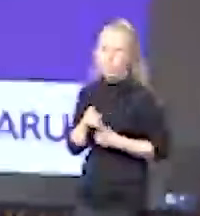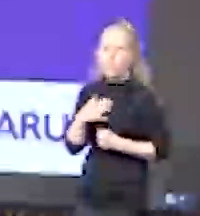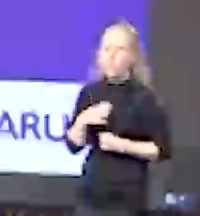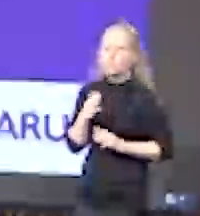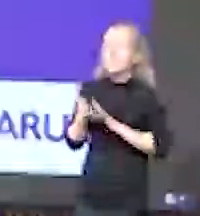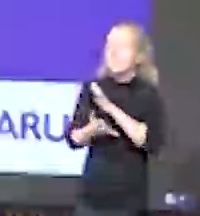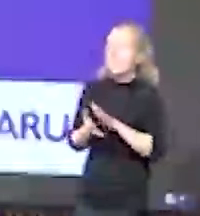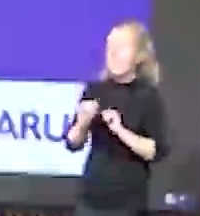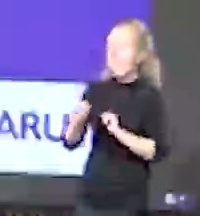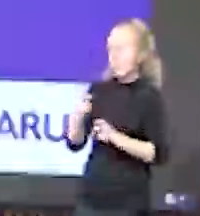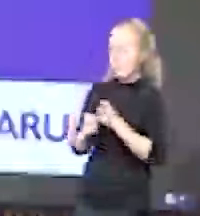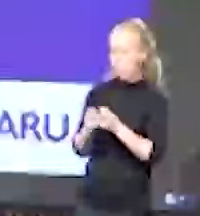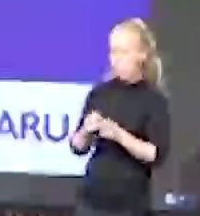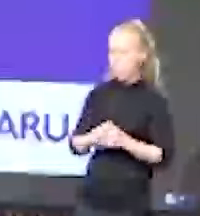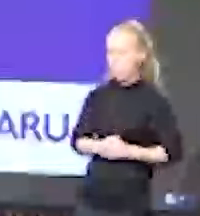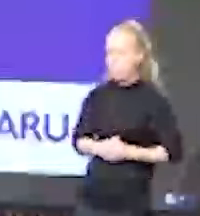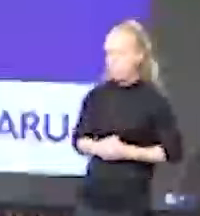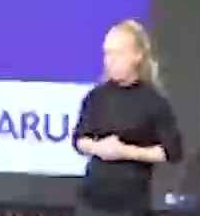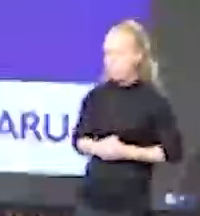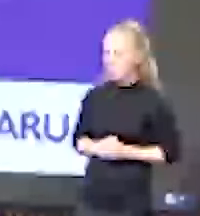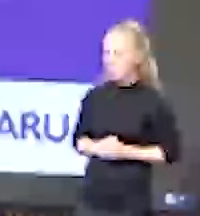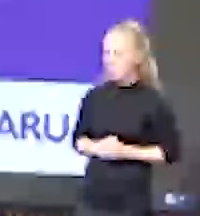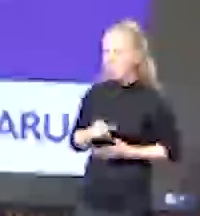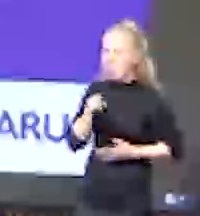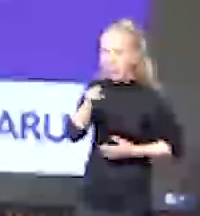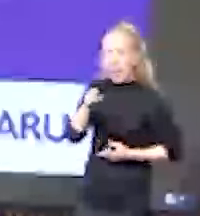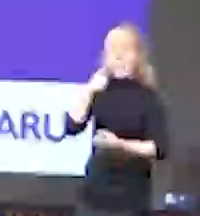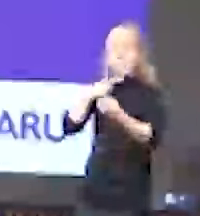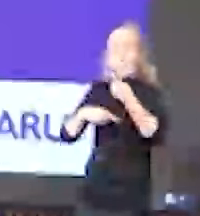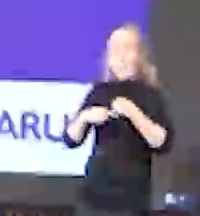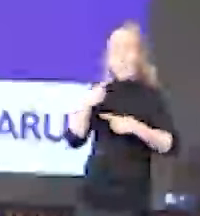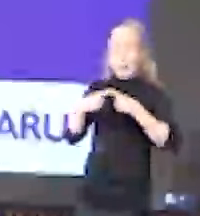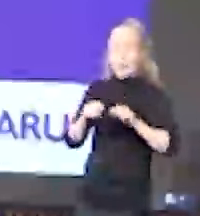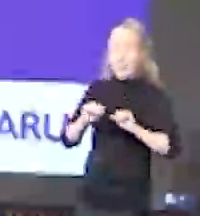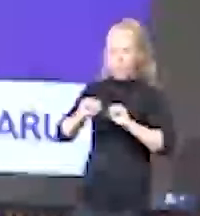And telling those problems in a way that is,